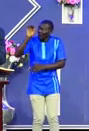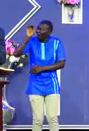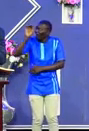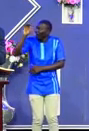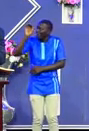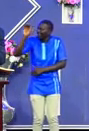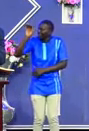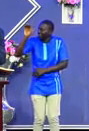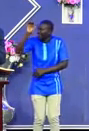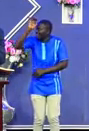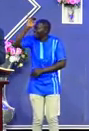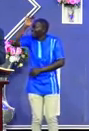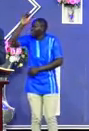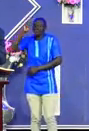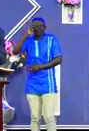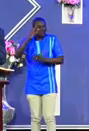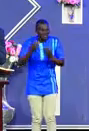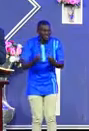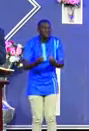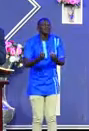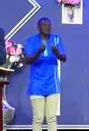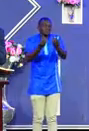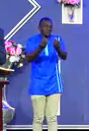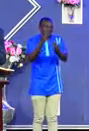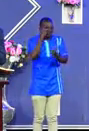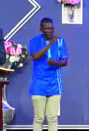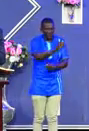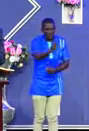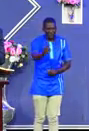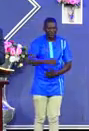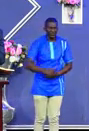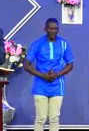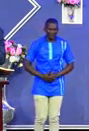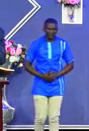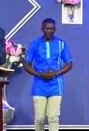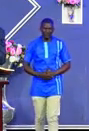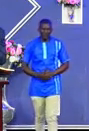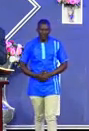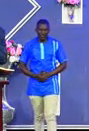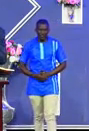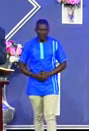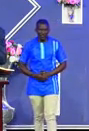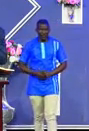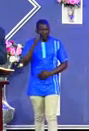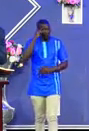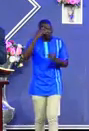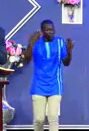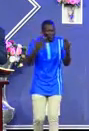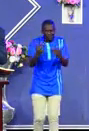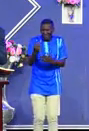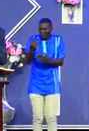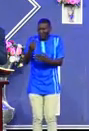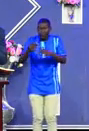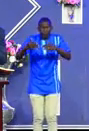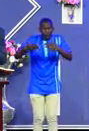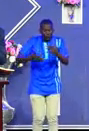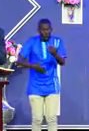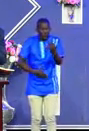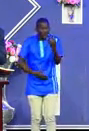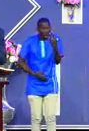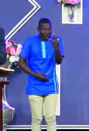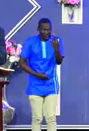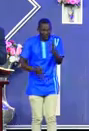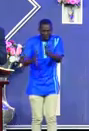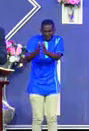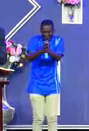be done for them of my Father which is in heaven. For where two or three are gathered together in my